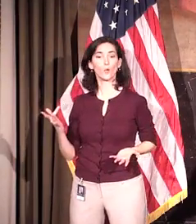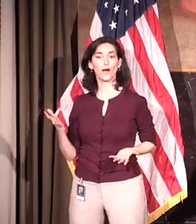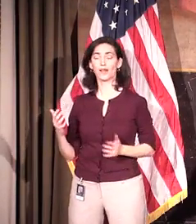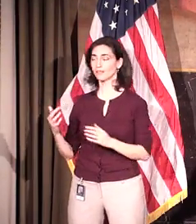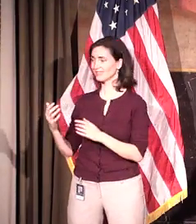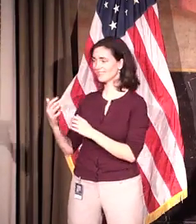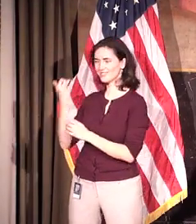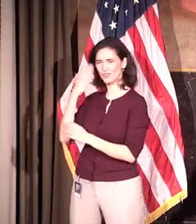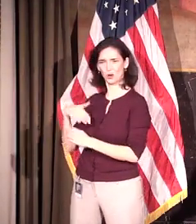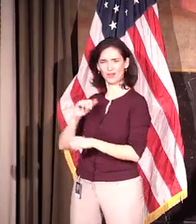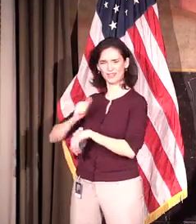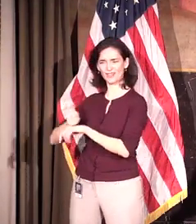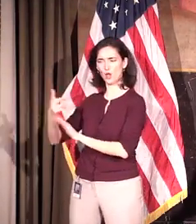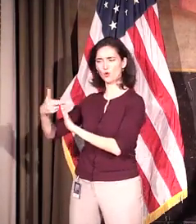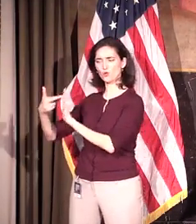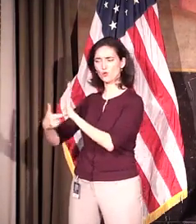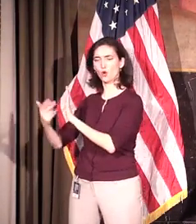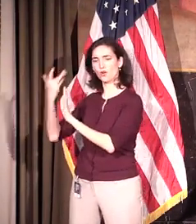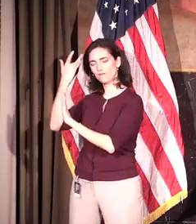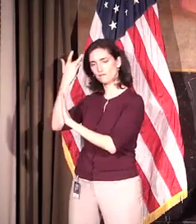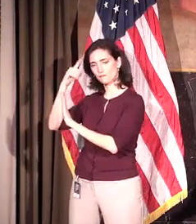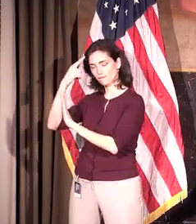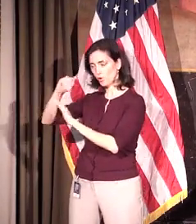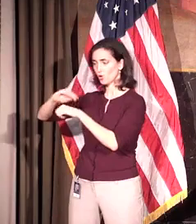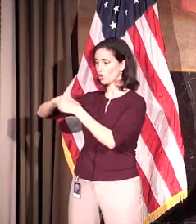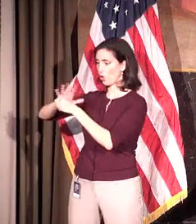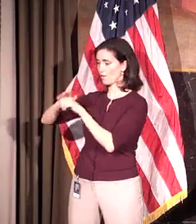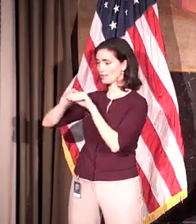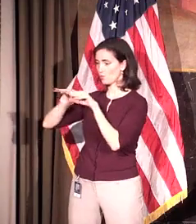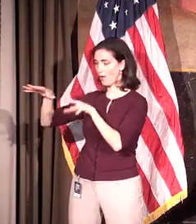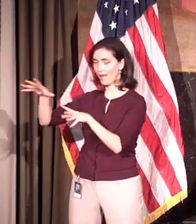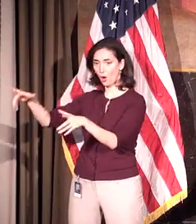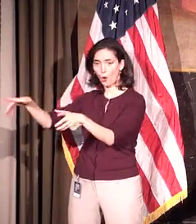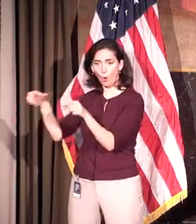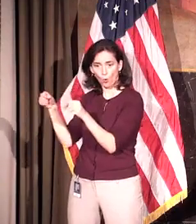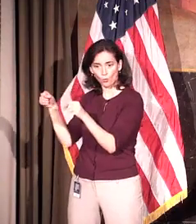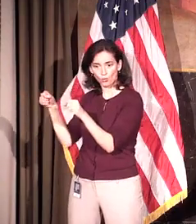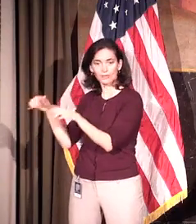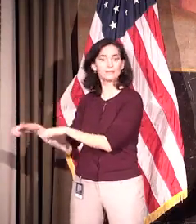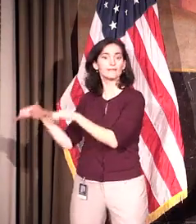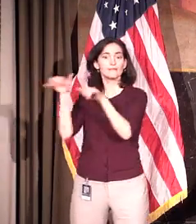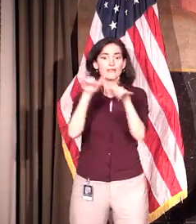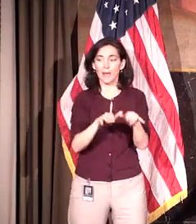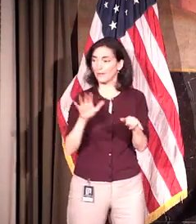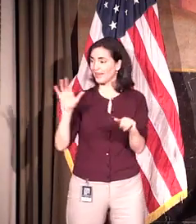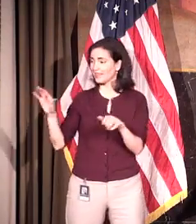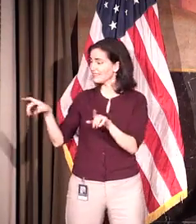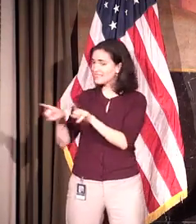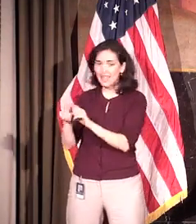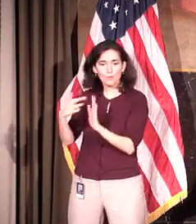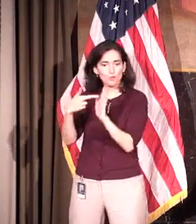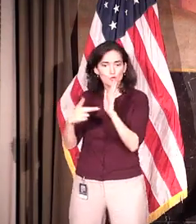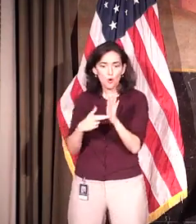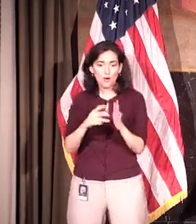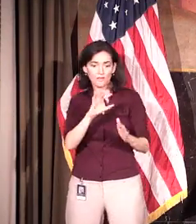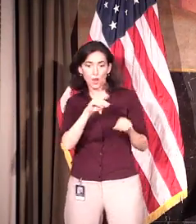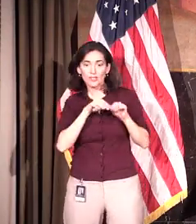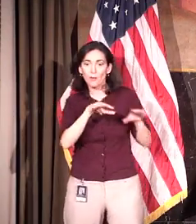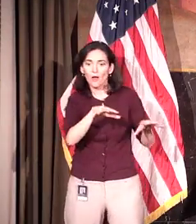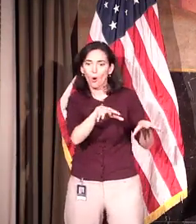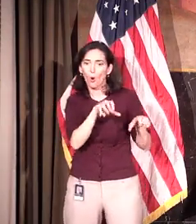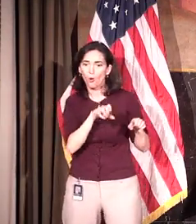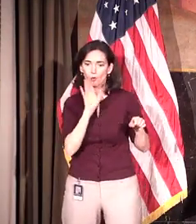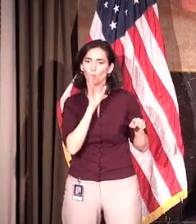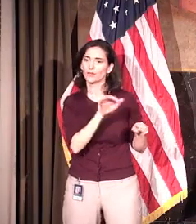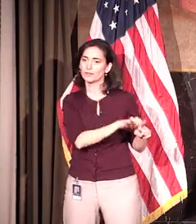to prevent the transmission of COVID-19 also work to prevent the transmission of the flu. So please continue to follow all of